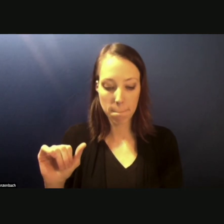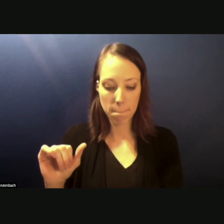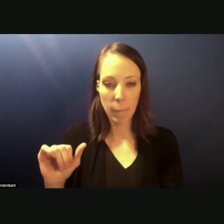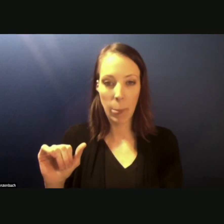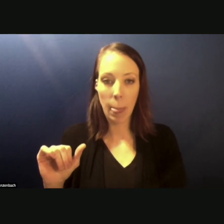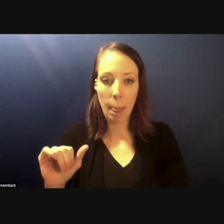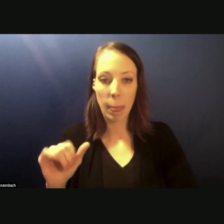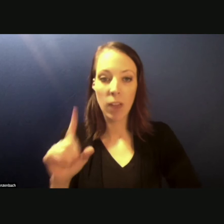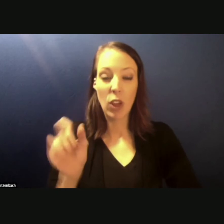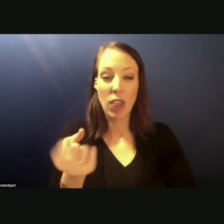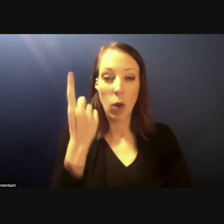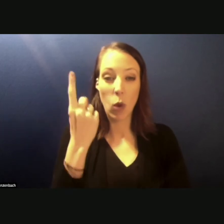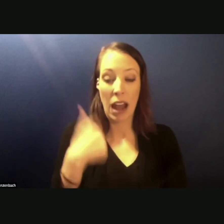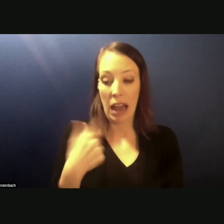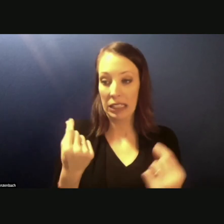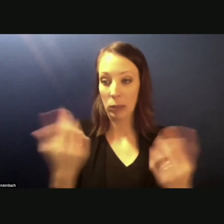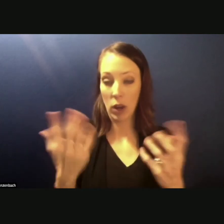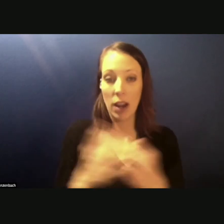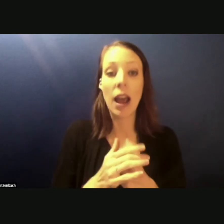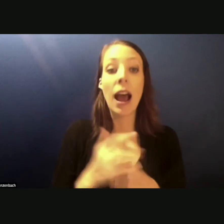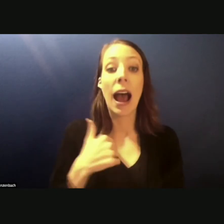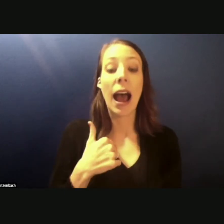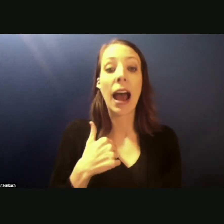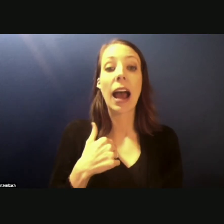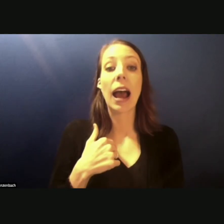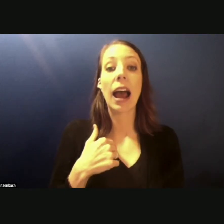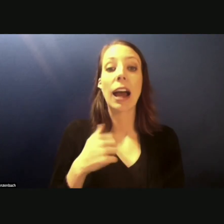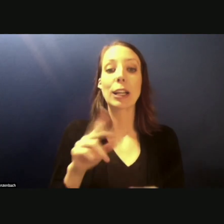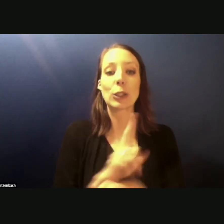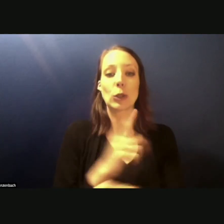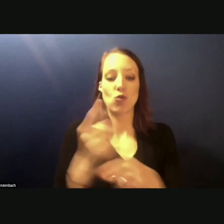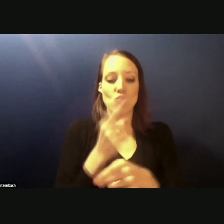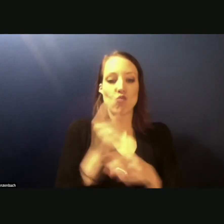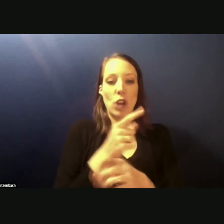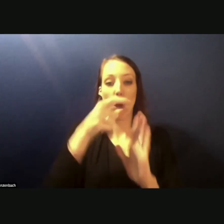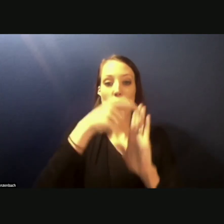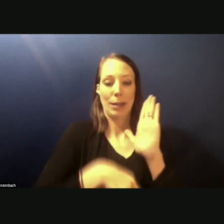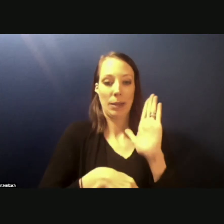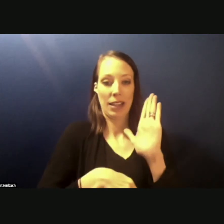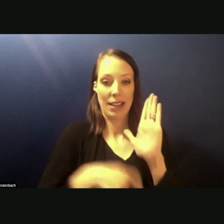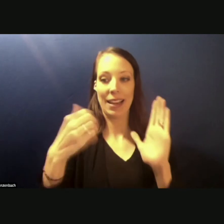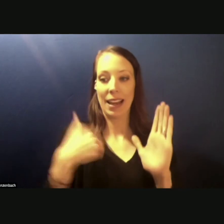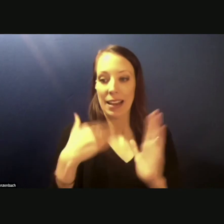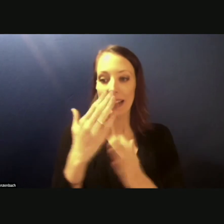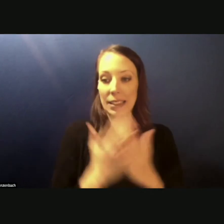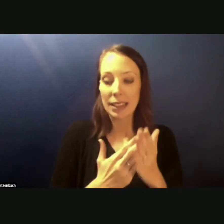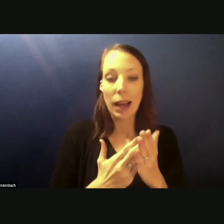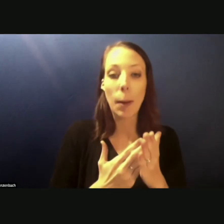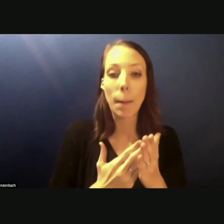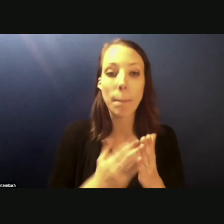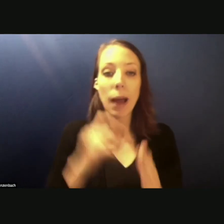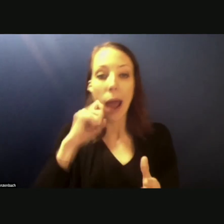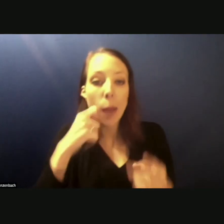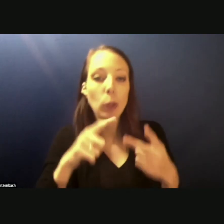So for this one, what I did is I used the regular recipe, and the regular recipe has some apples, it has